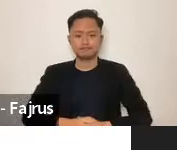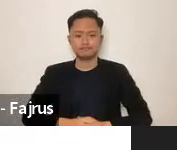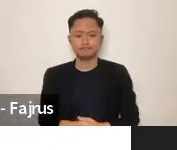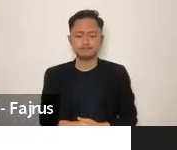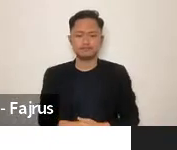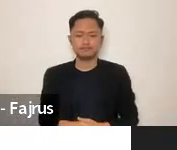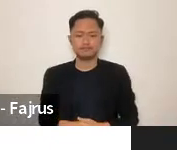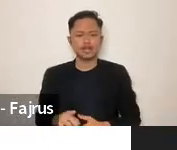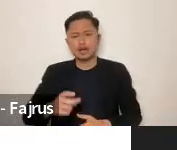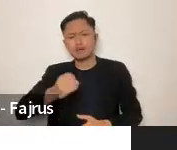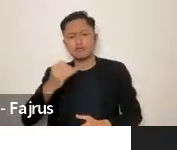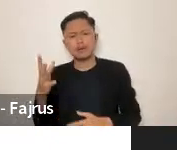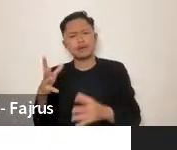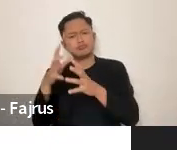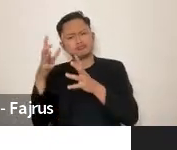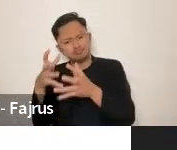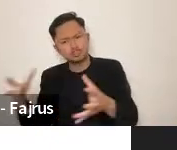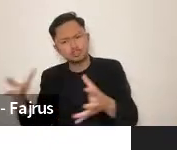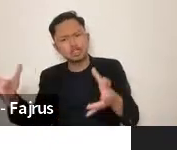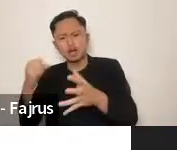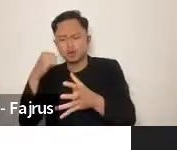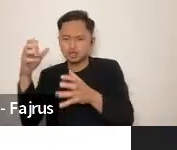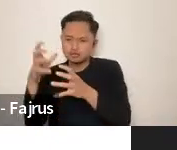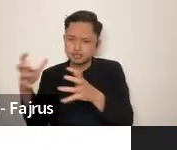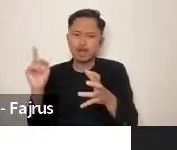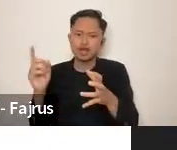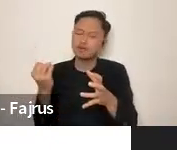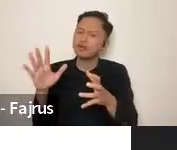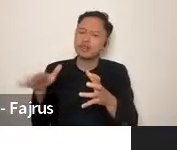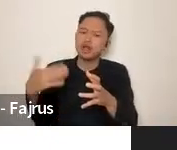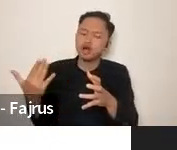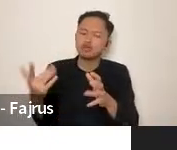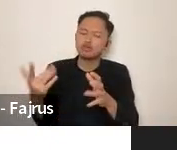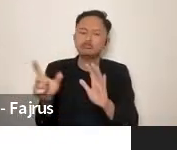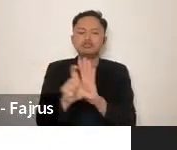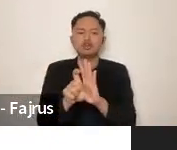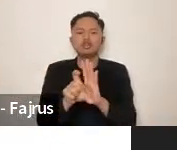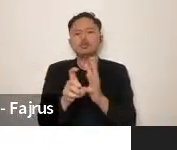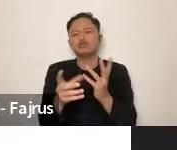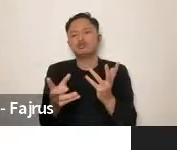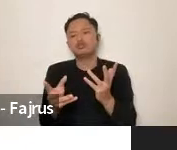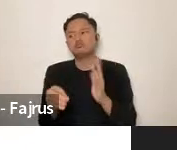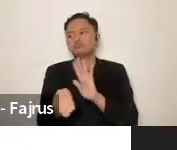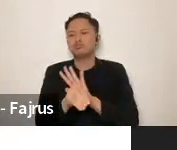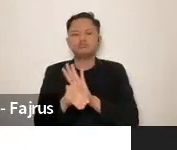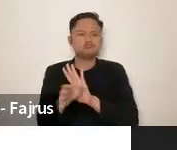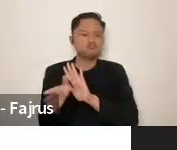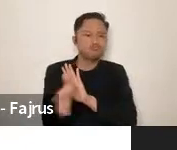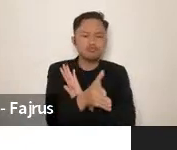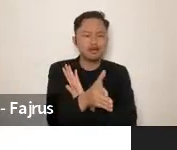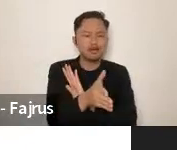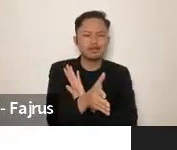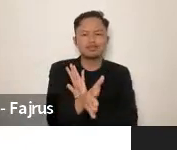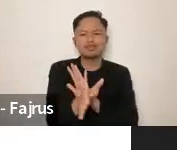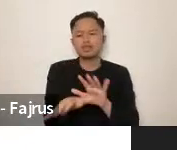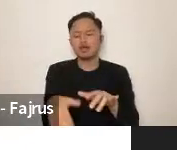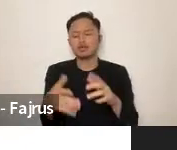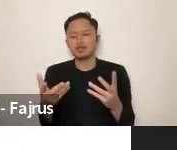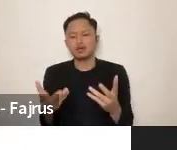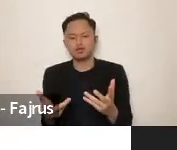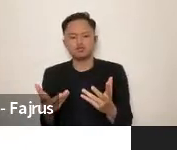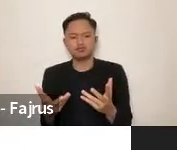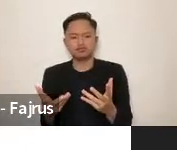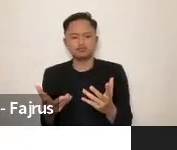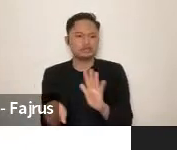Some of the big events that, of course, across the year, such as the West Papuan Declaration, the Declaration of Independence by the certain West